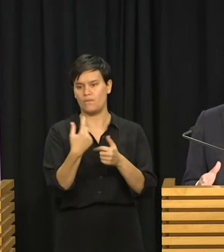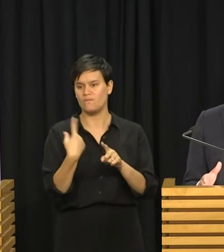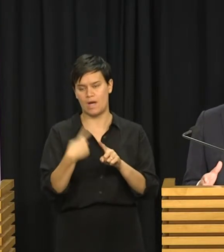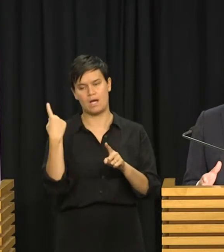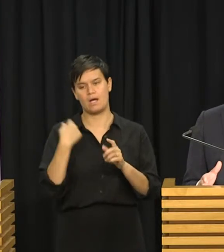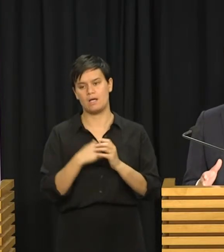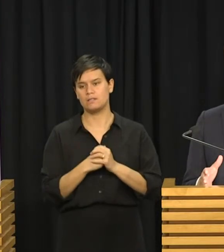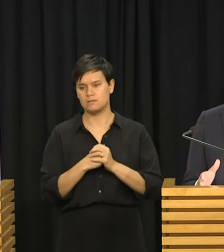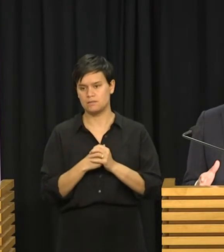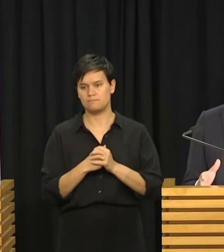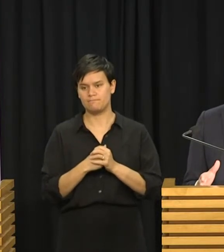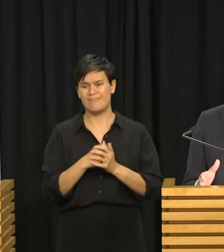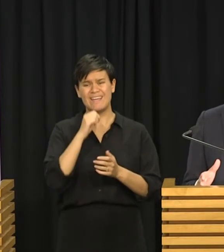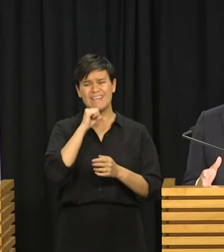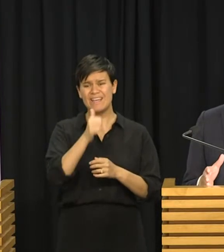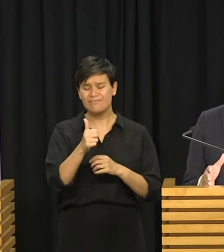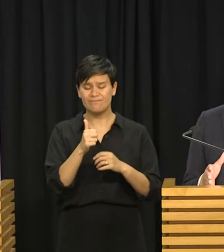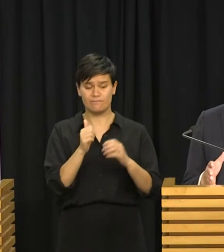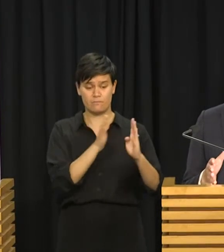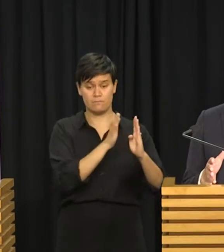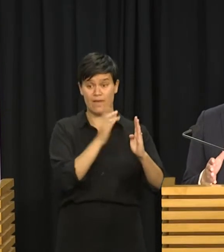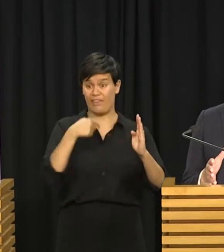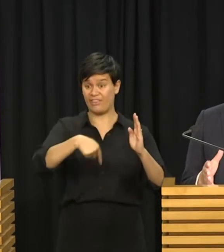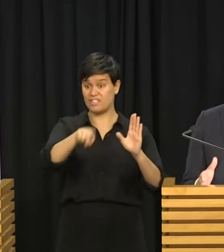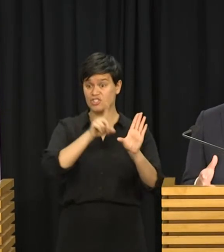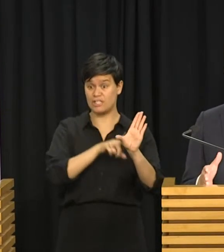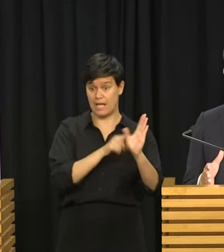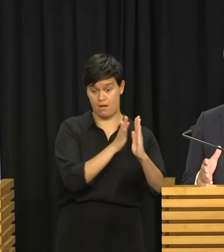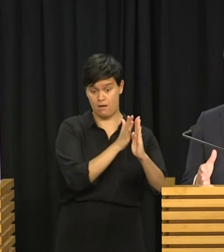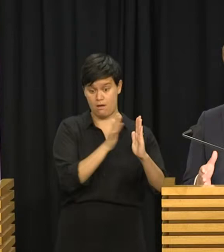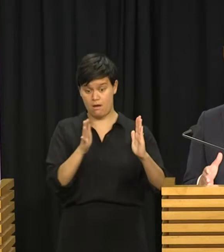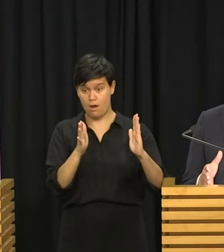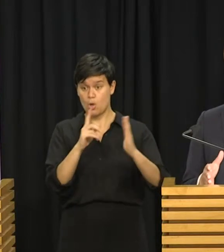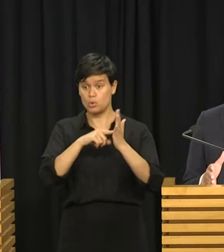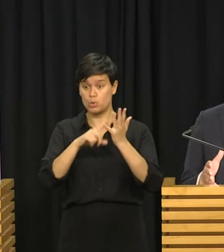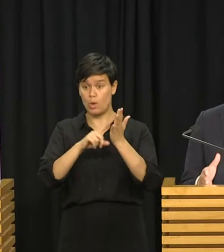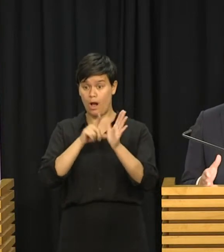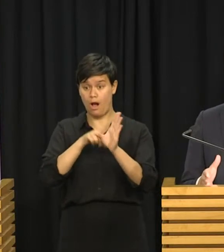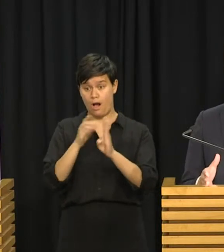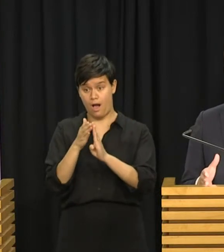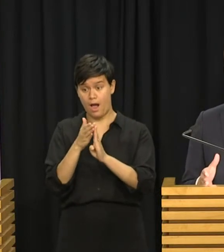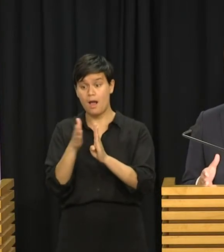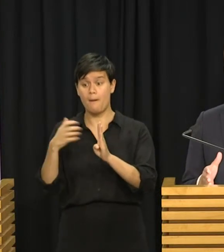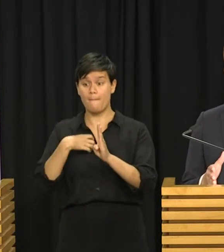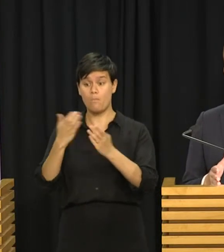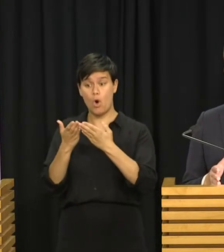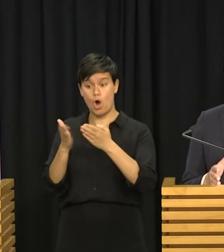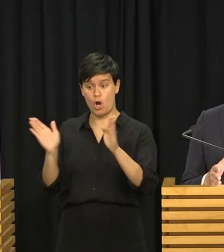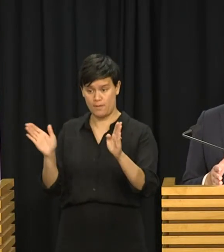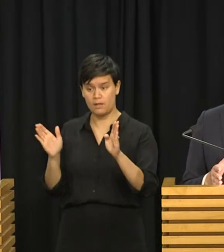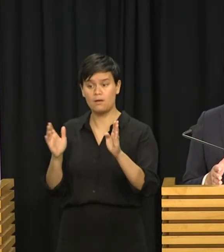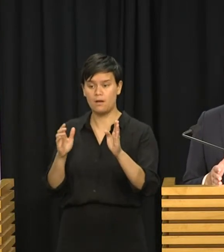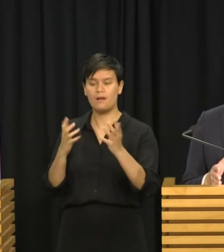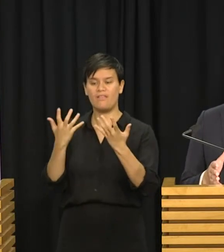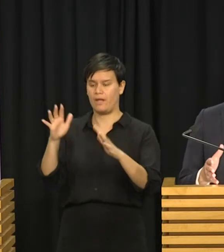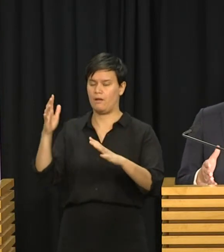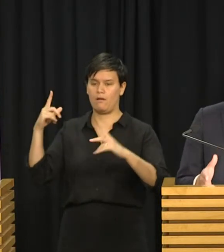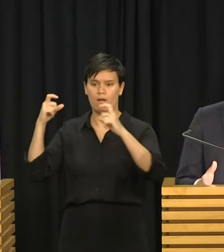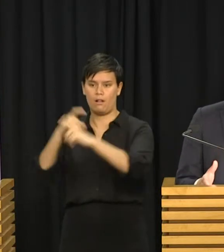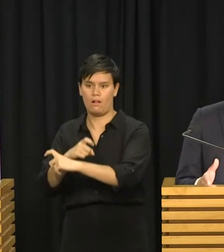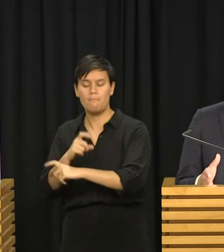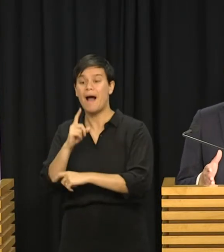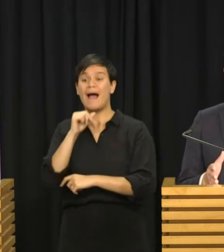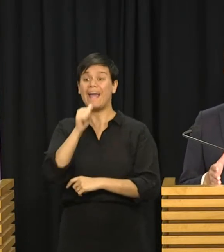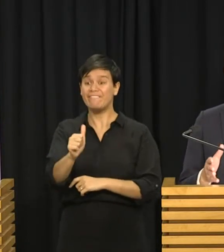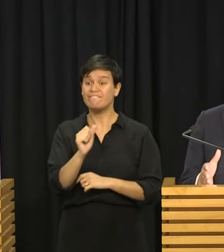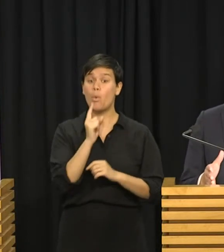than dealing with multiple different vaccines and having to sequence who gets which vaccine and how do we make sure they're getting the same vaccine for their second dose